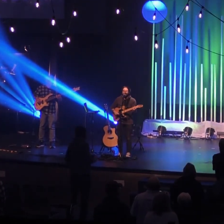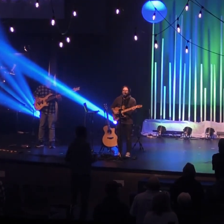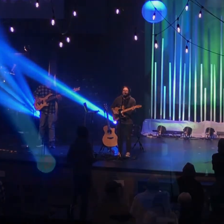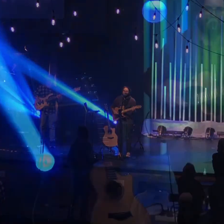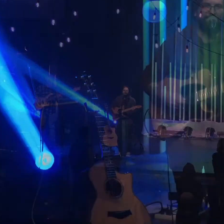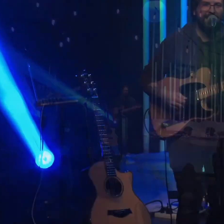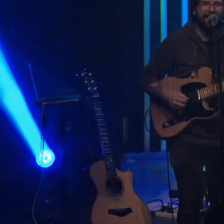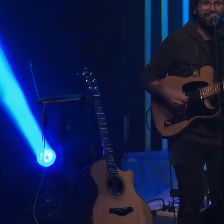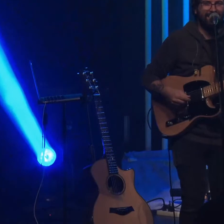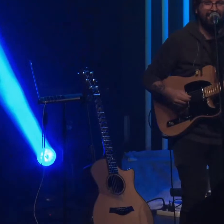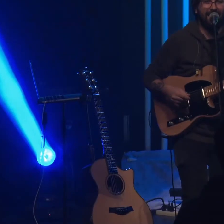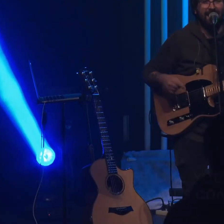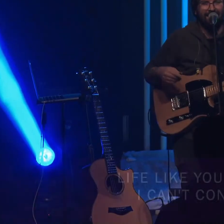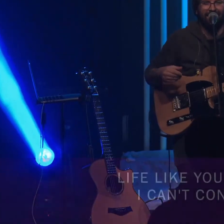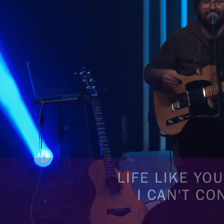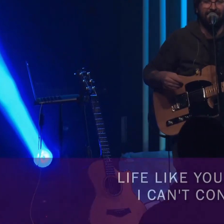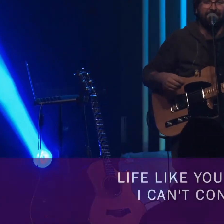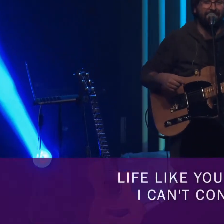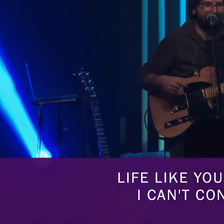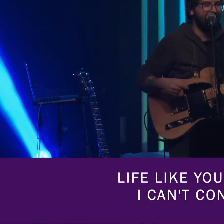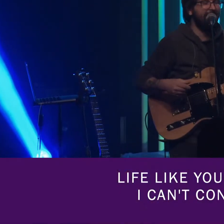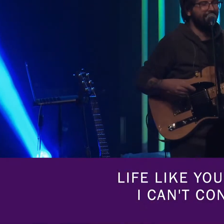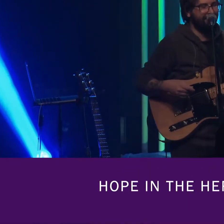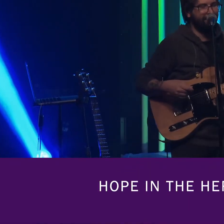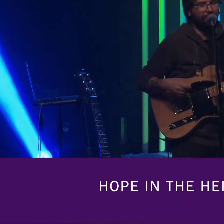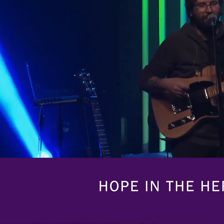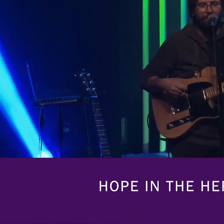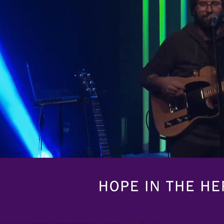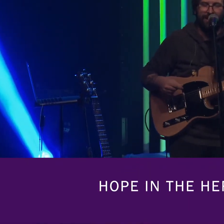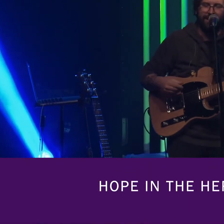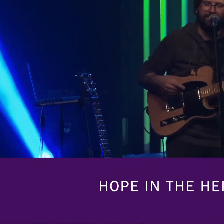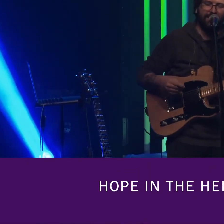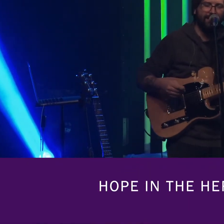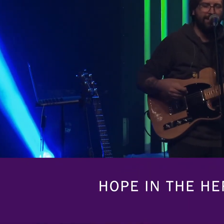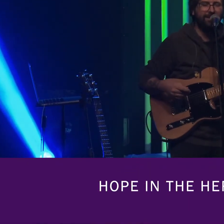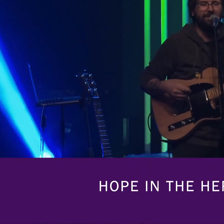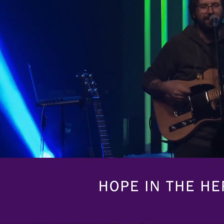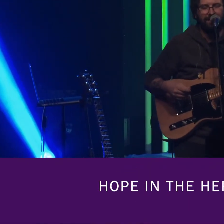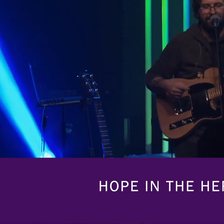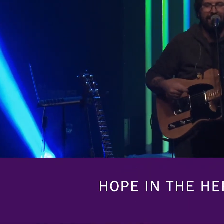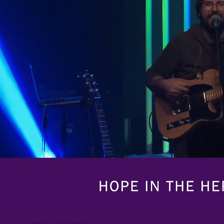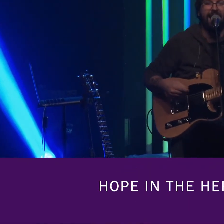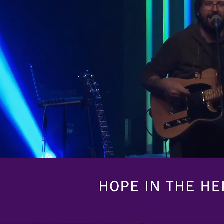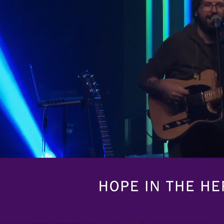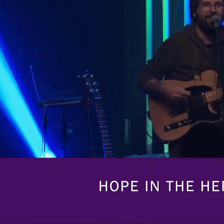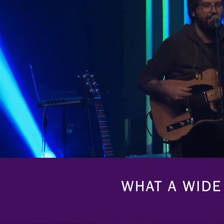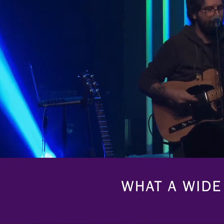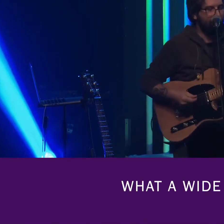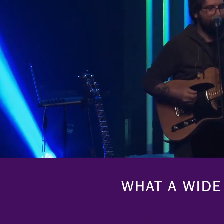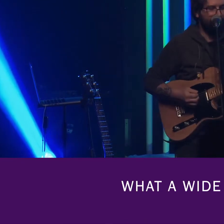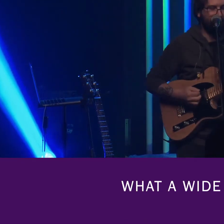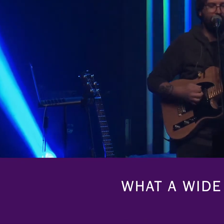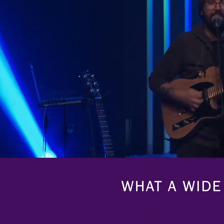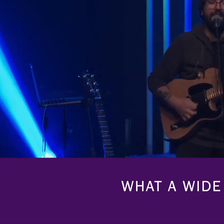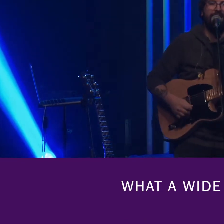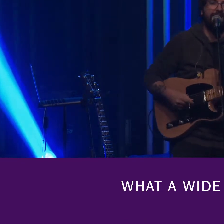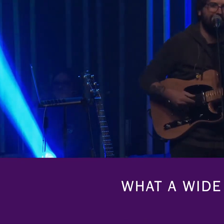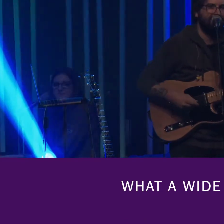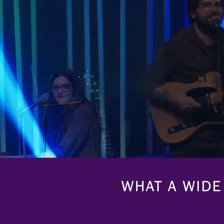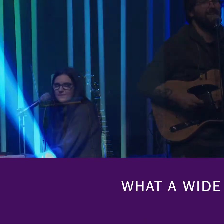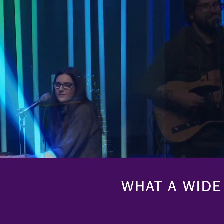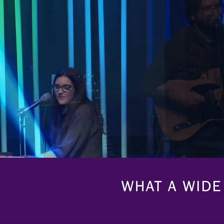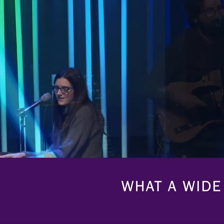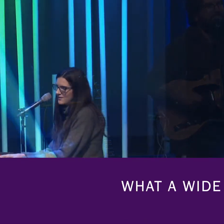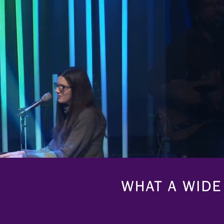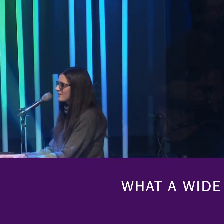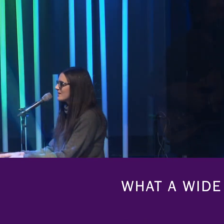Life like you meant it, I can't contain it. Hope in the here and now. What a wide